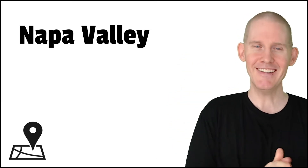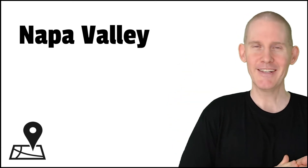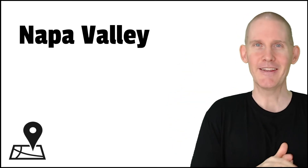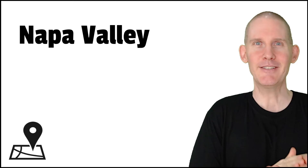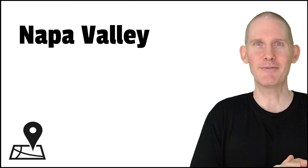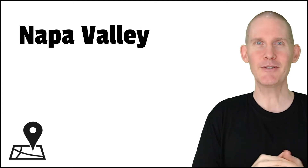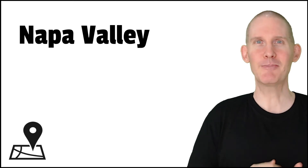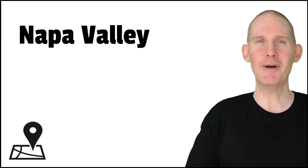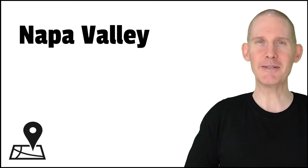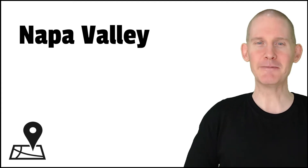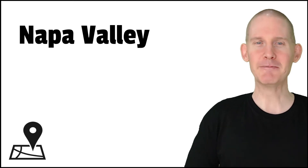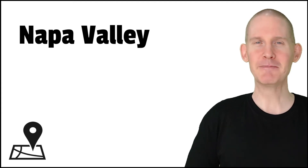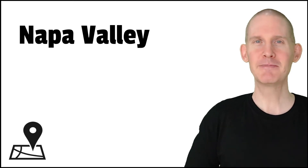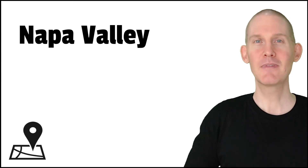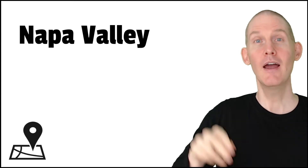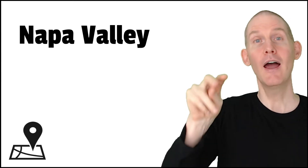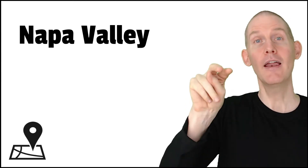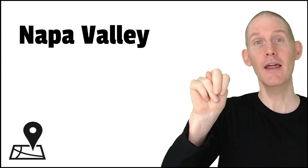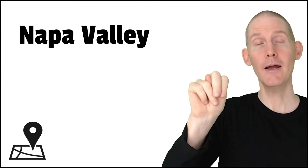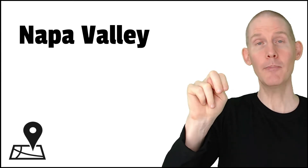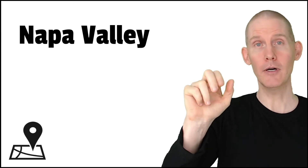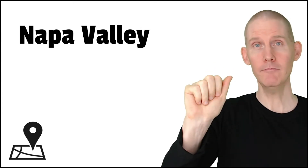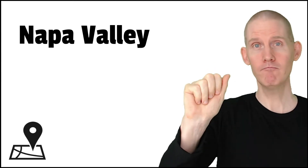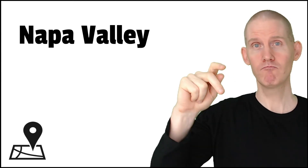let's fingerspell. Napa